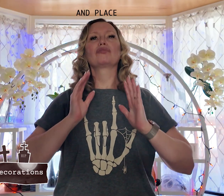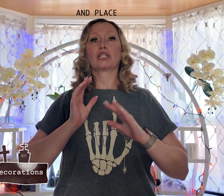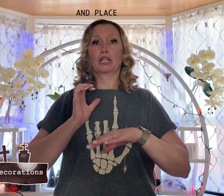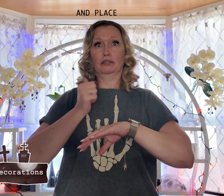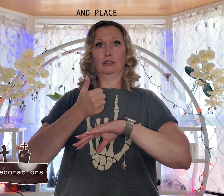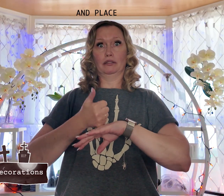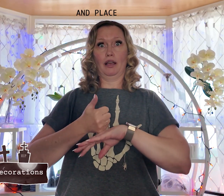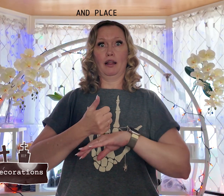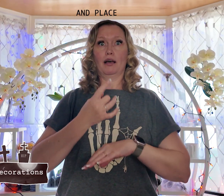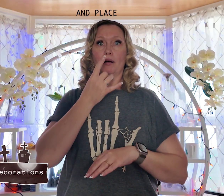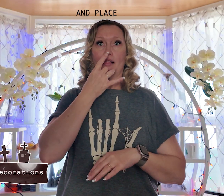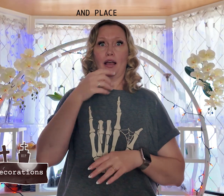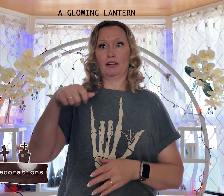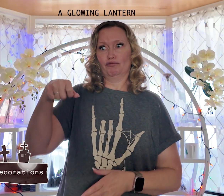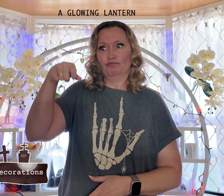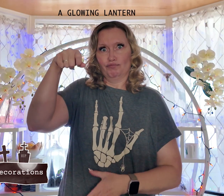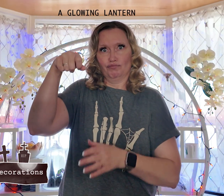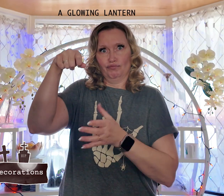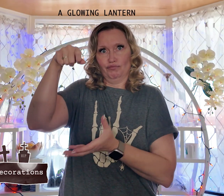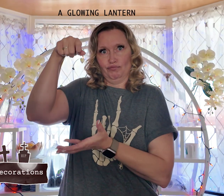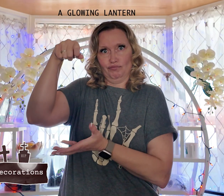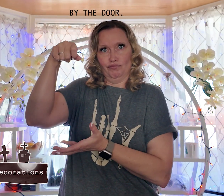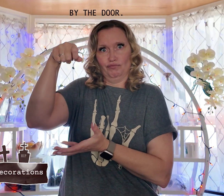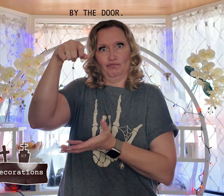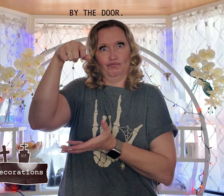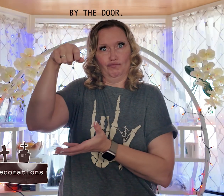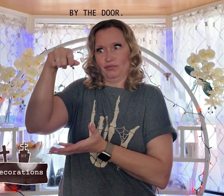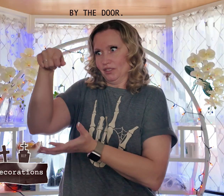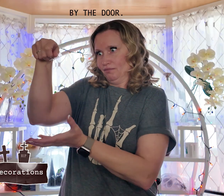face, and place a glowing lantern by the door.